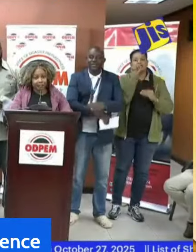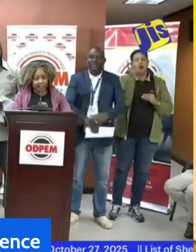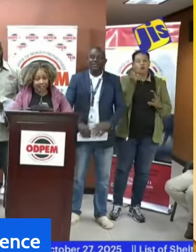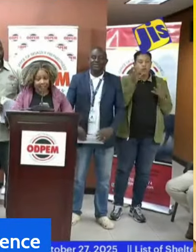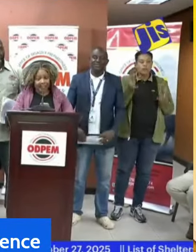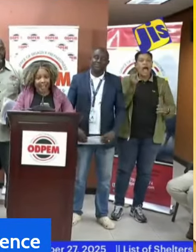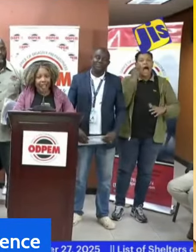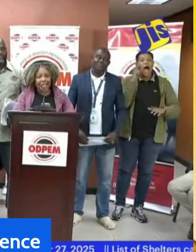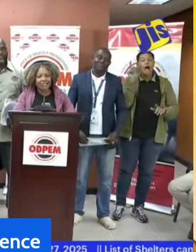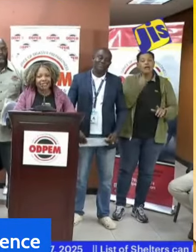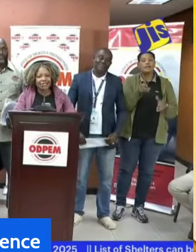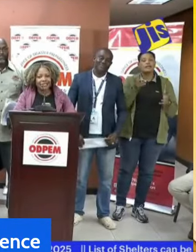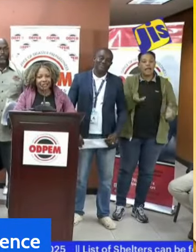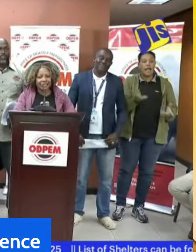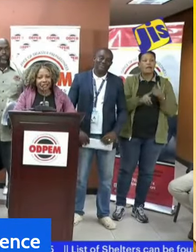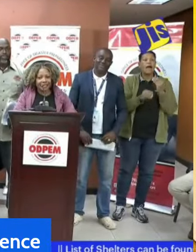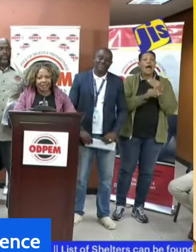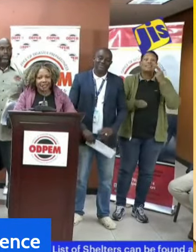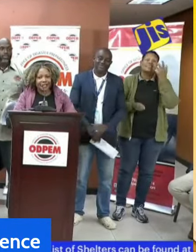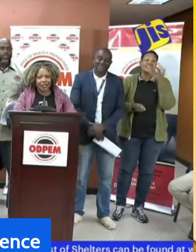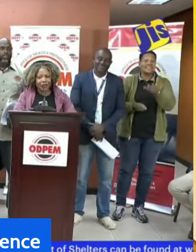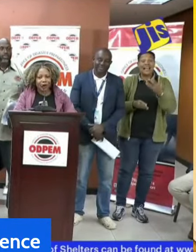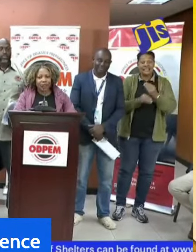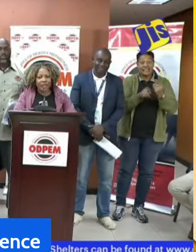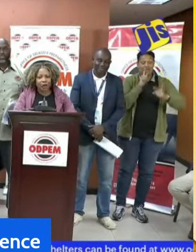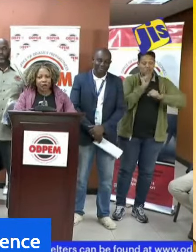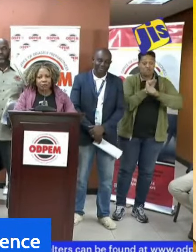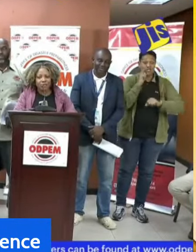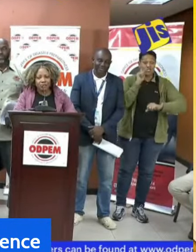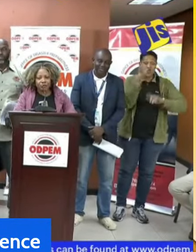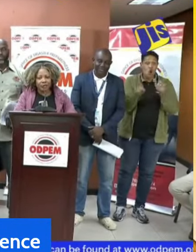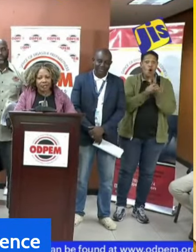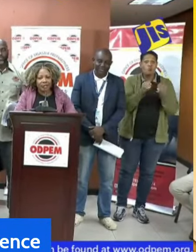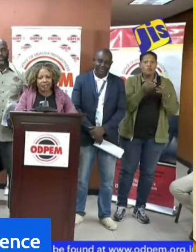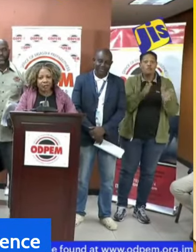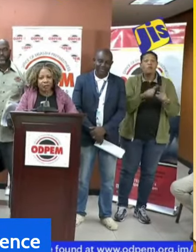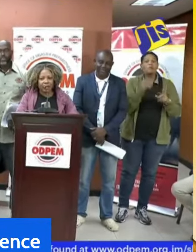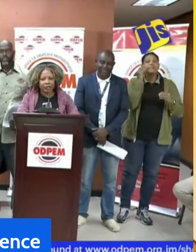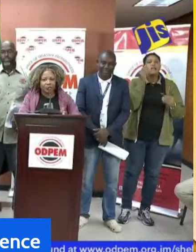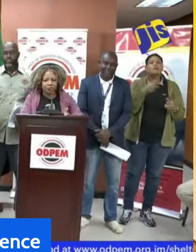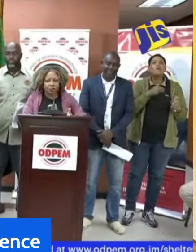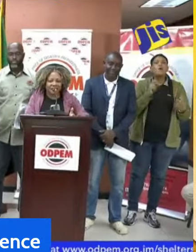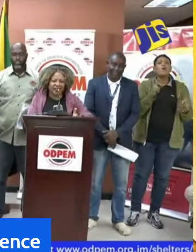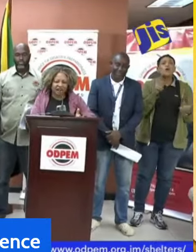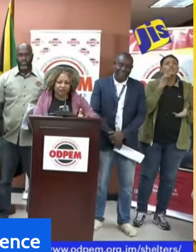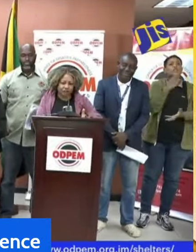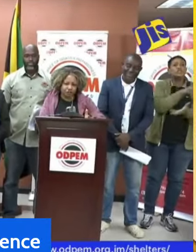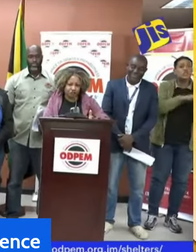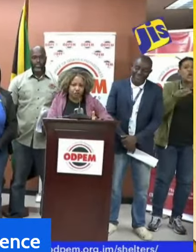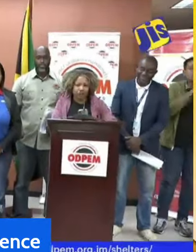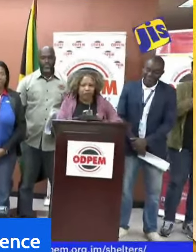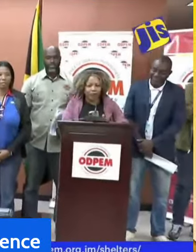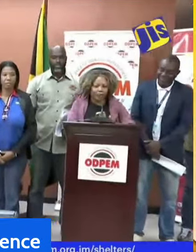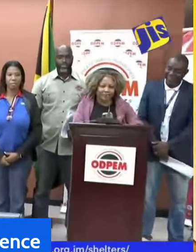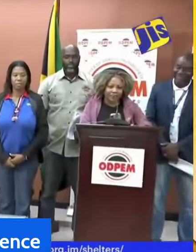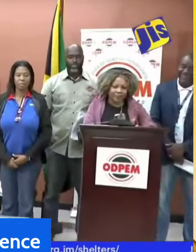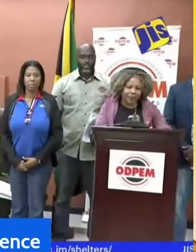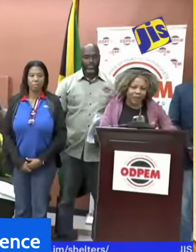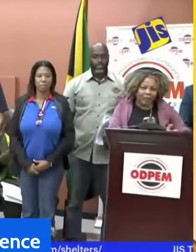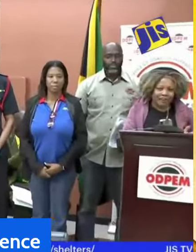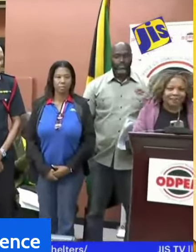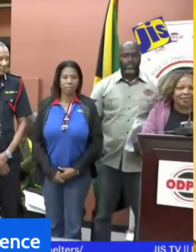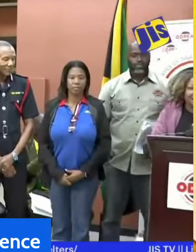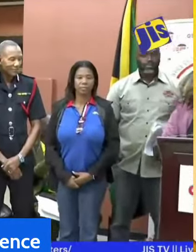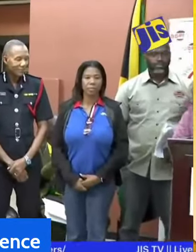here. And he is the one that comes in the room and tells me, okay, the storm is starting to turn, or it's still